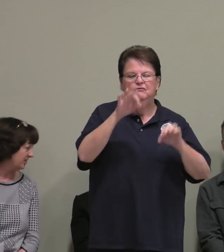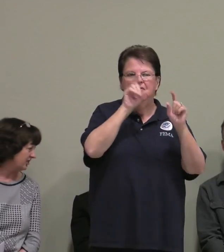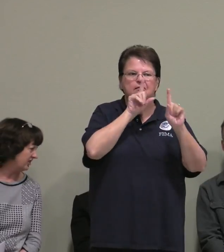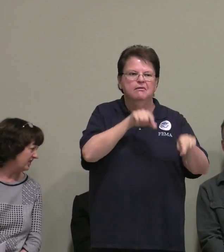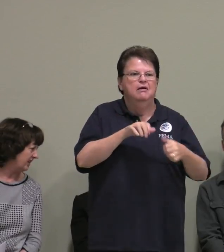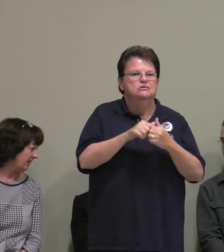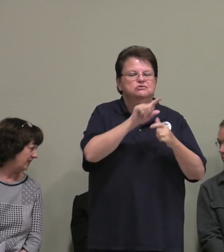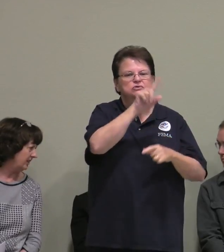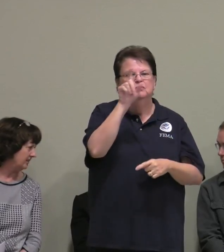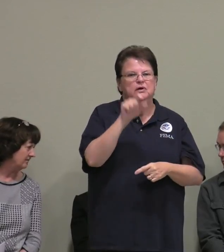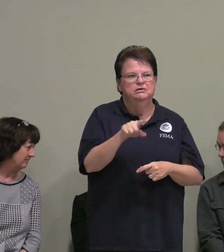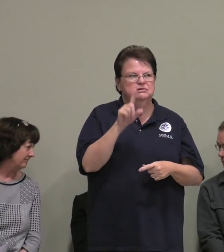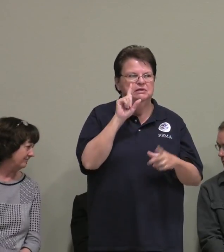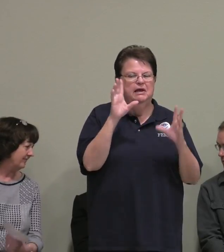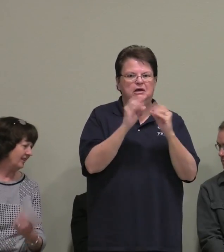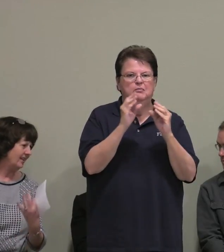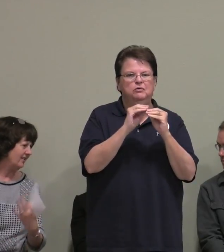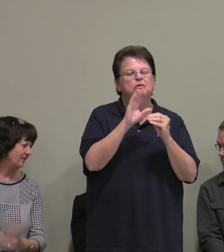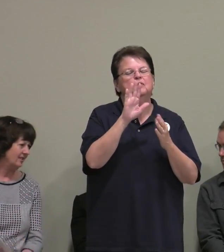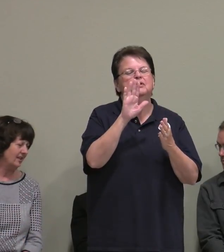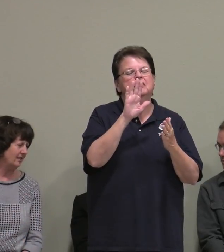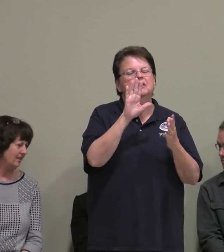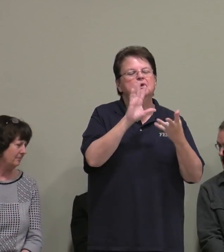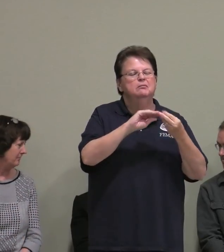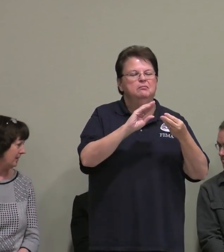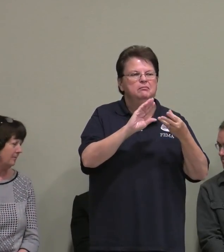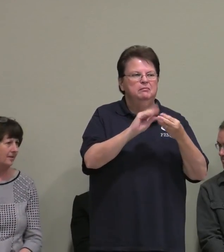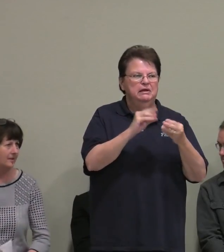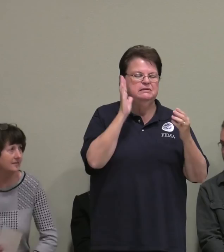program and community meetings that are specific to that.